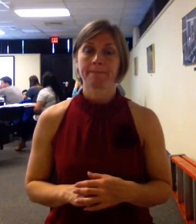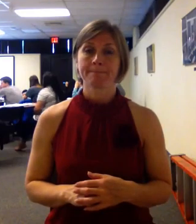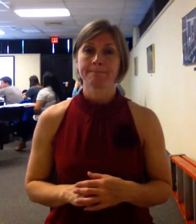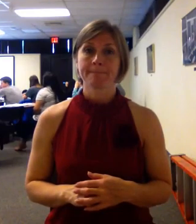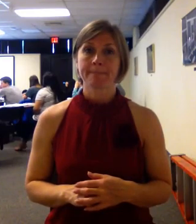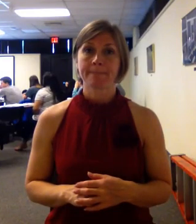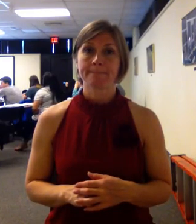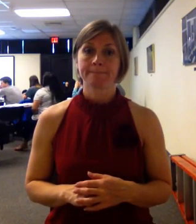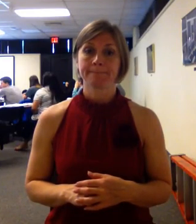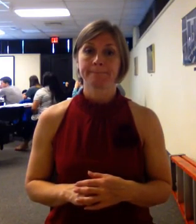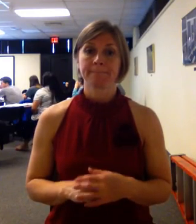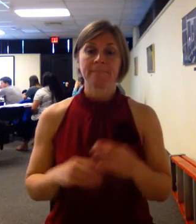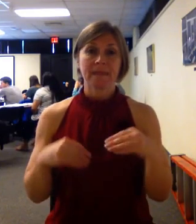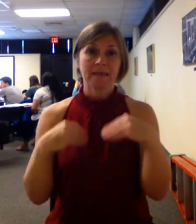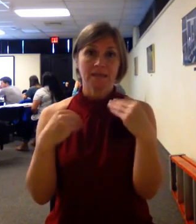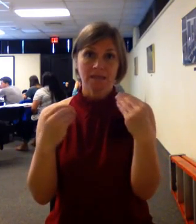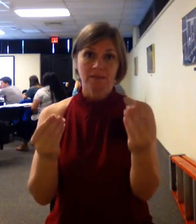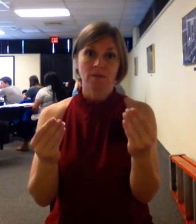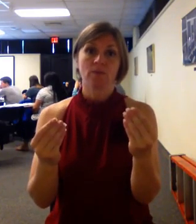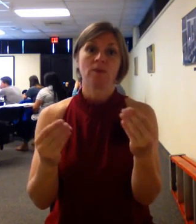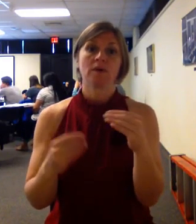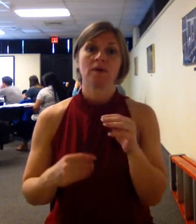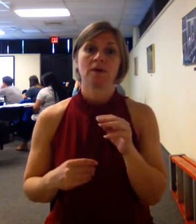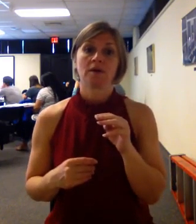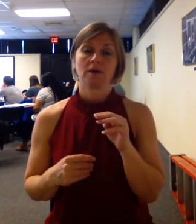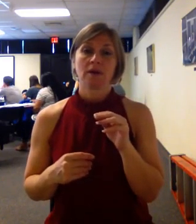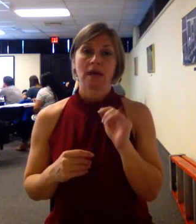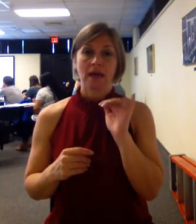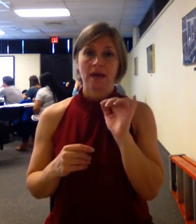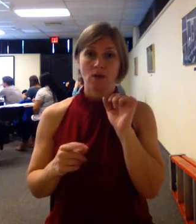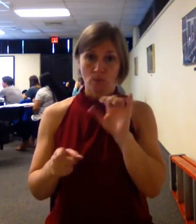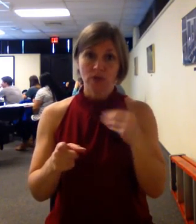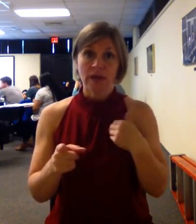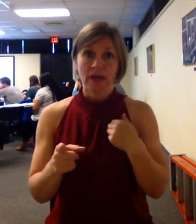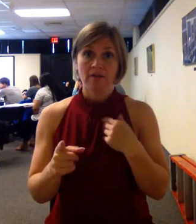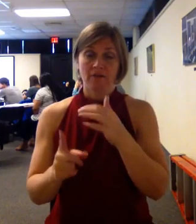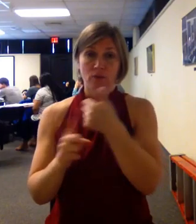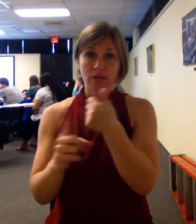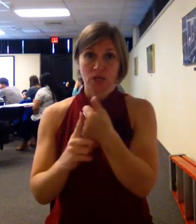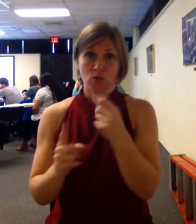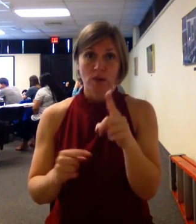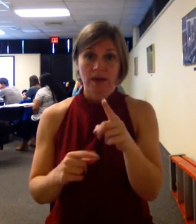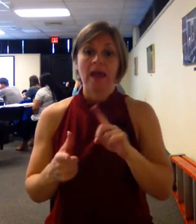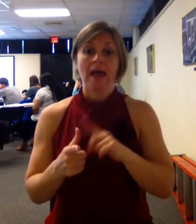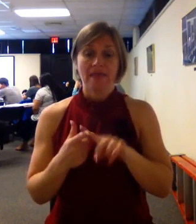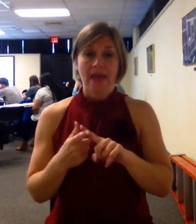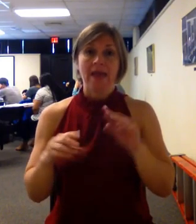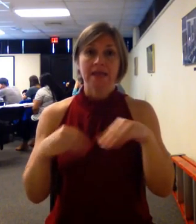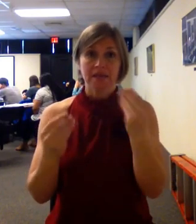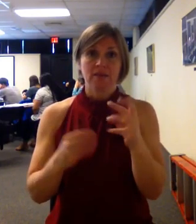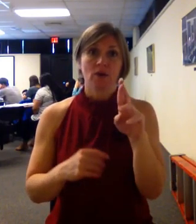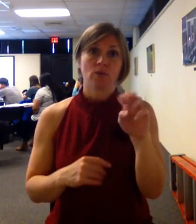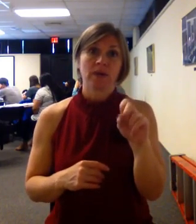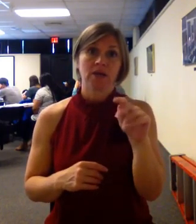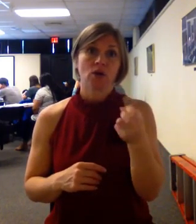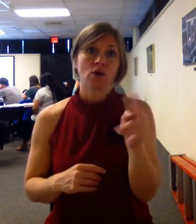they give you the weights that you have for each investment, and then they're giving you the returns for each investment too. So